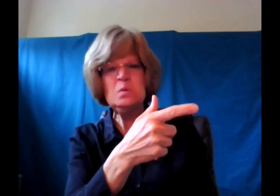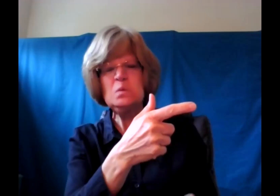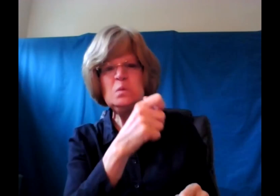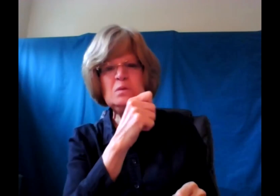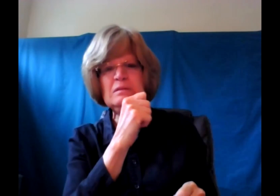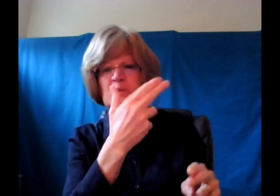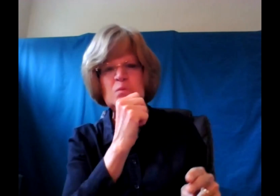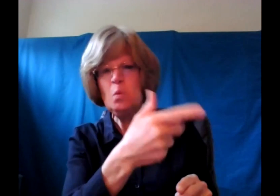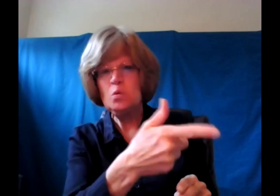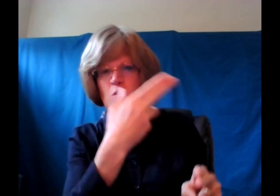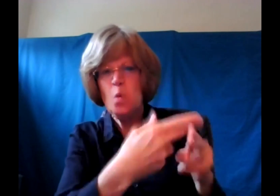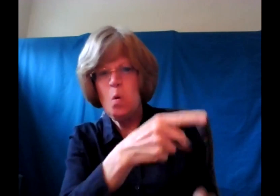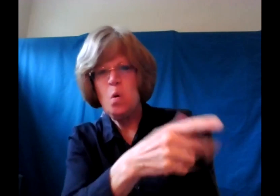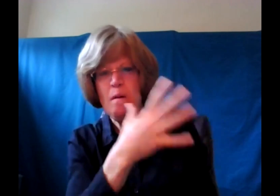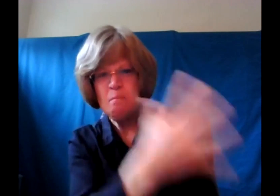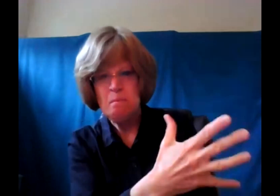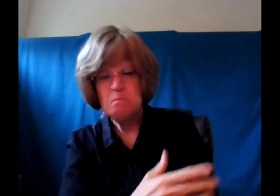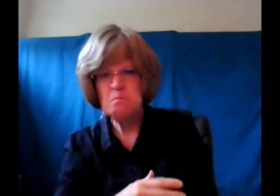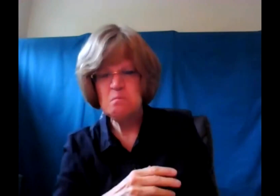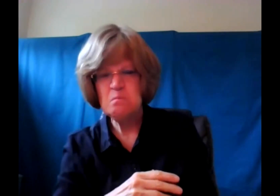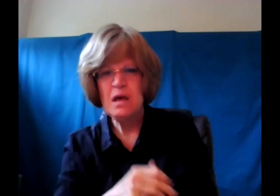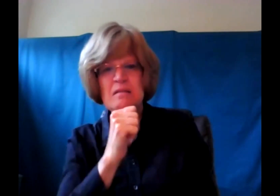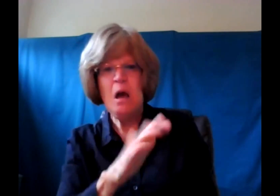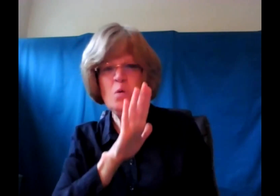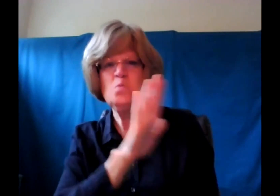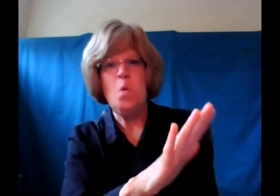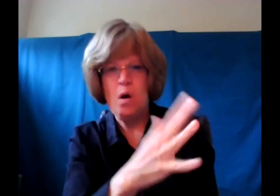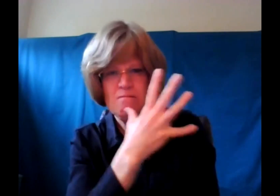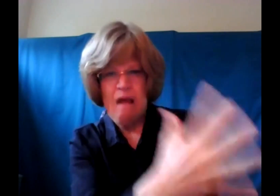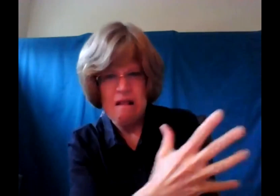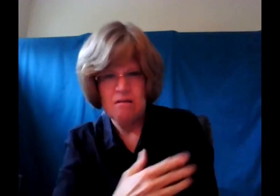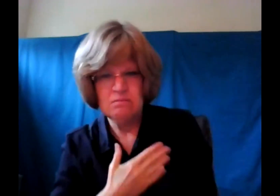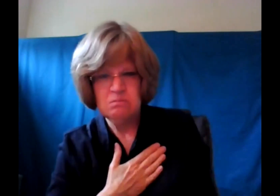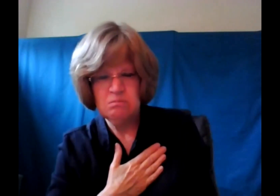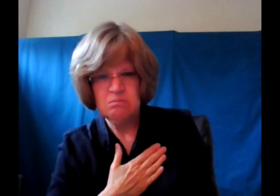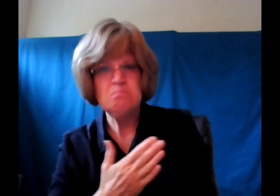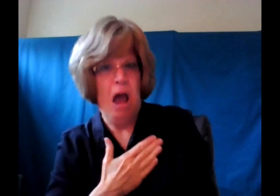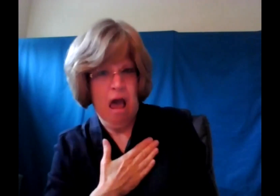Nana anymore. She is not your Nana.